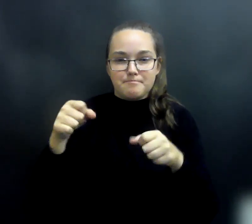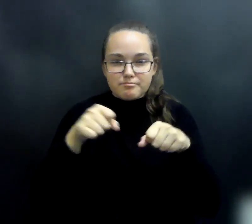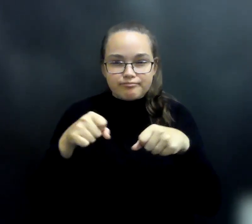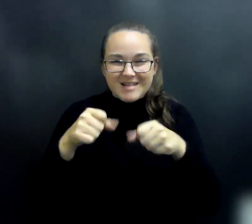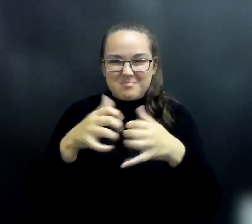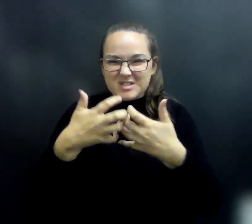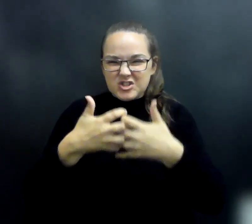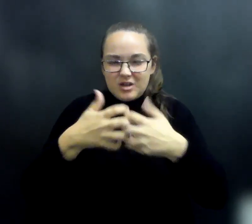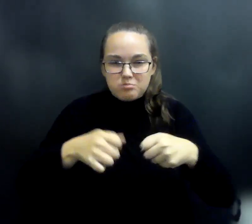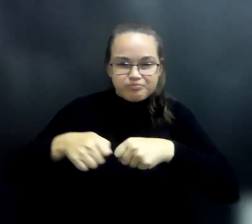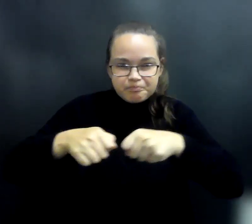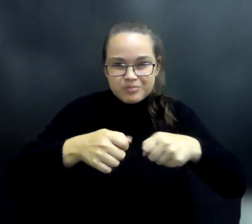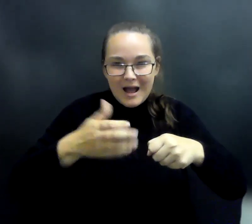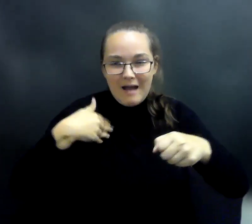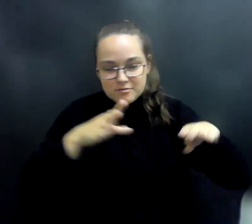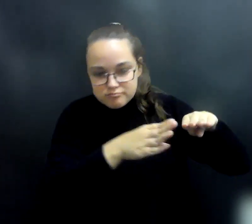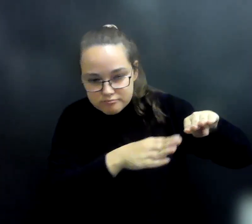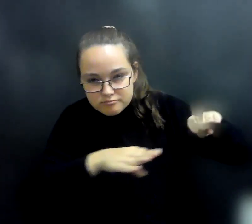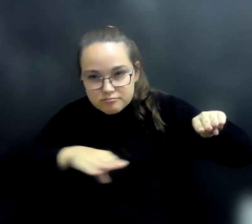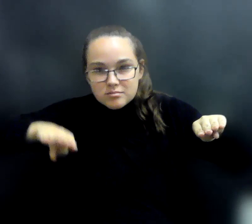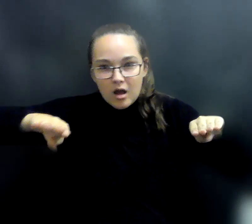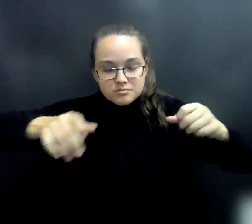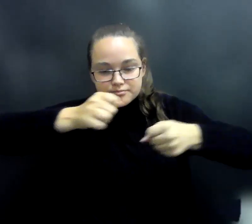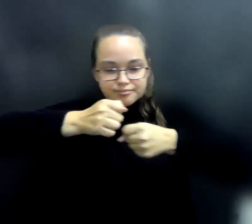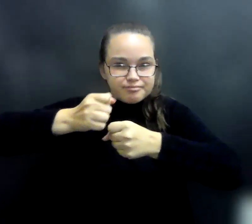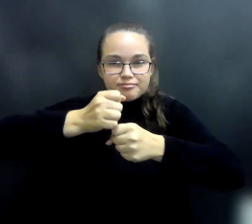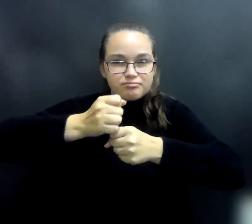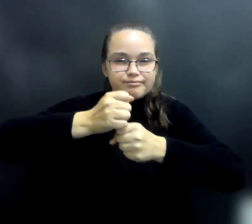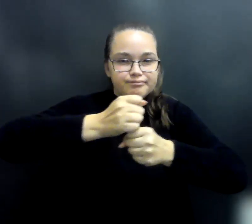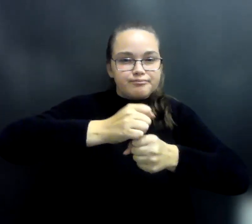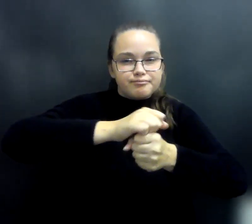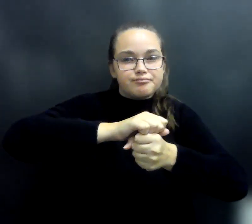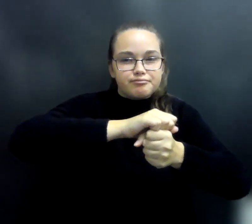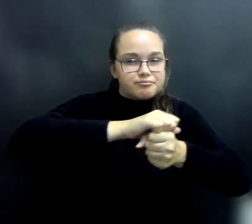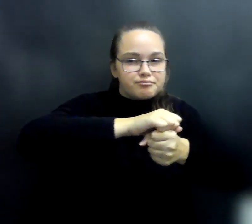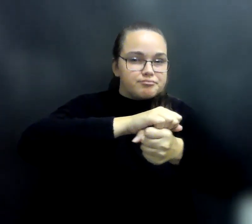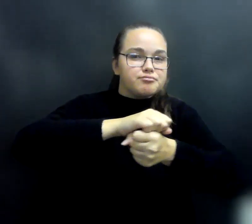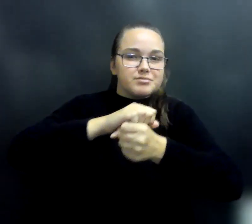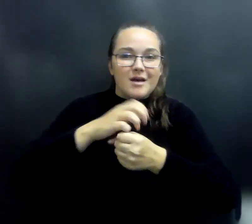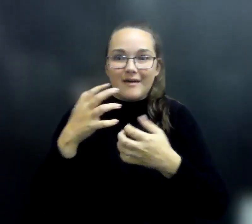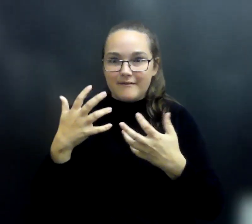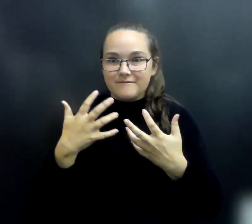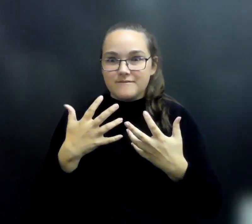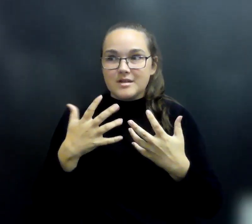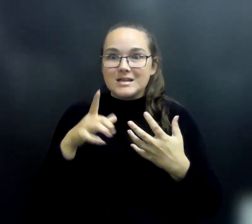curve. But once he started polishing, he couldn't stop until it was done, or the mirror would be